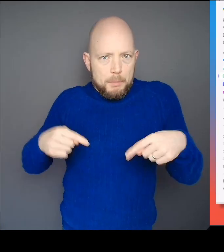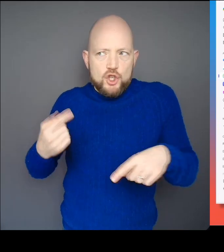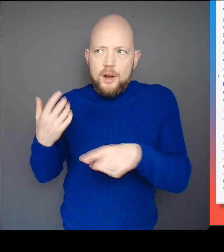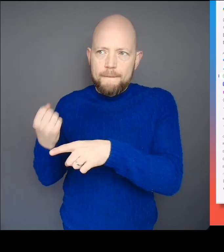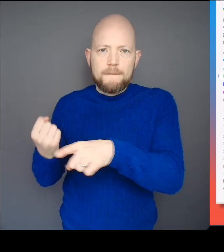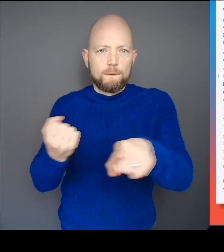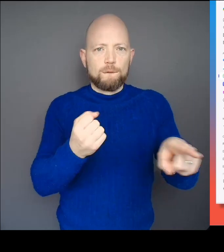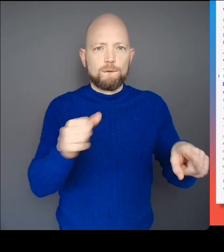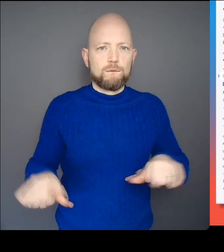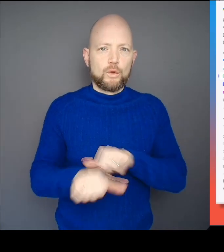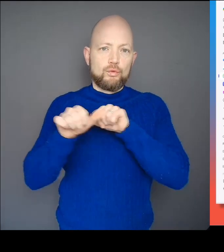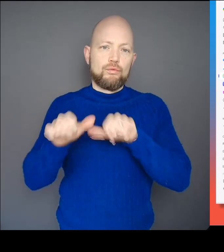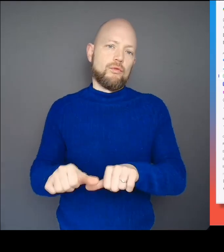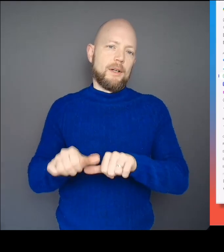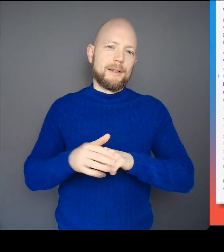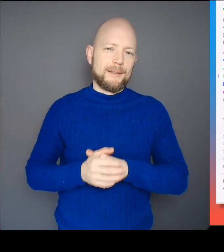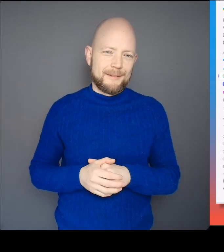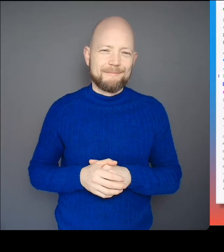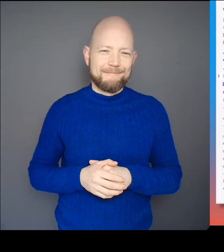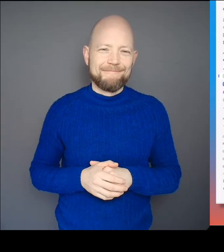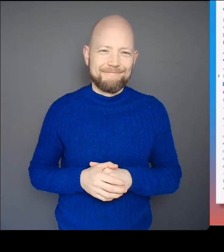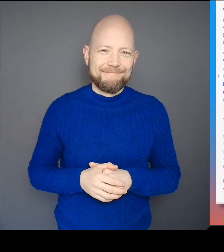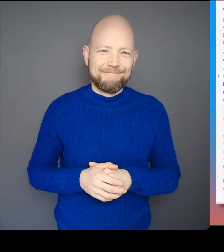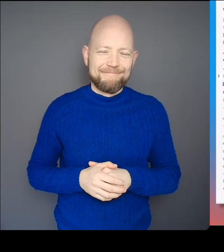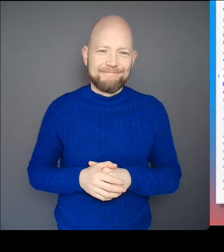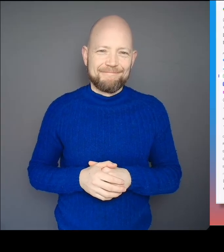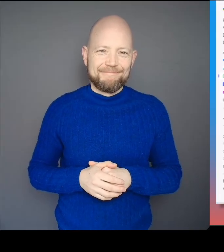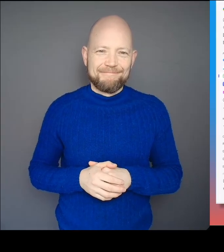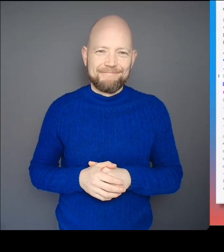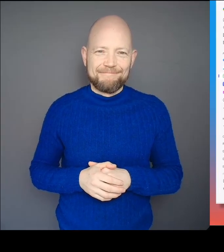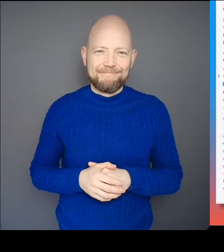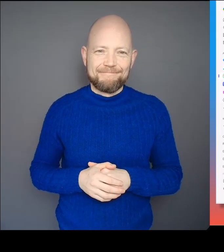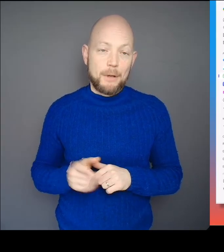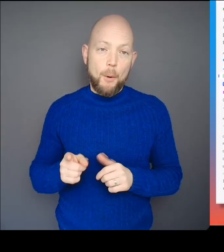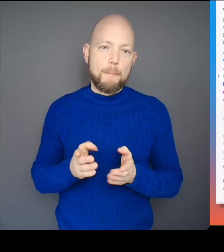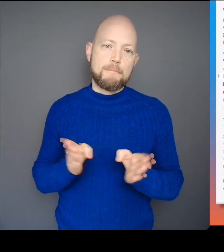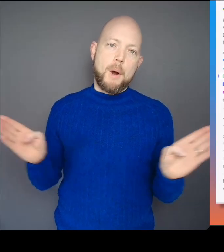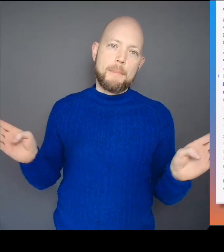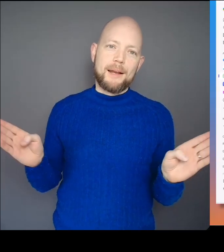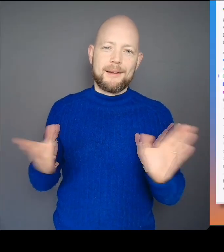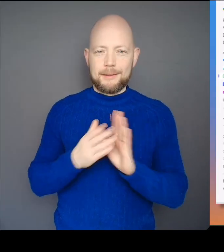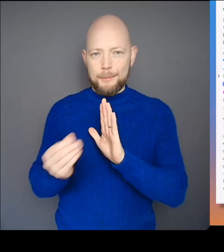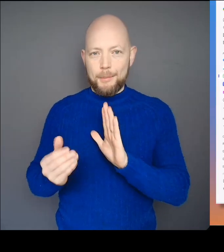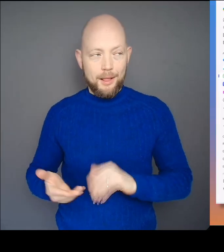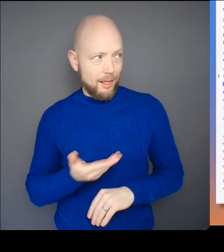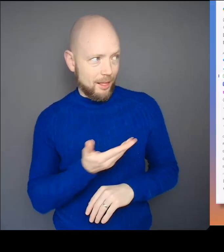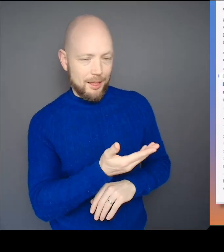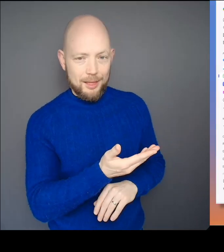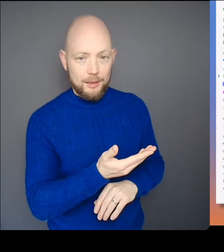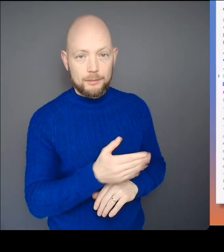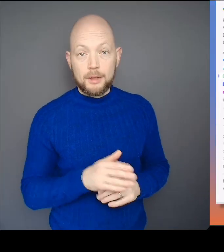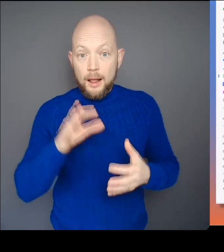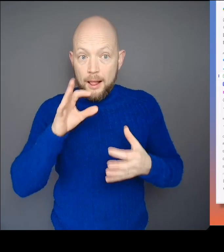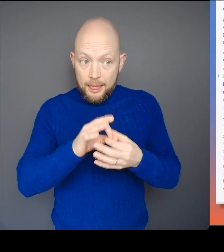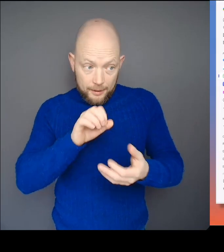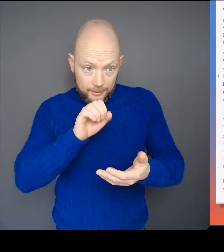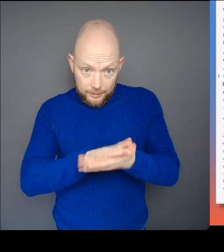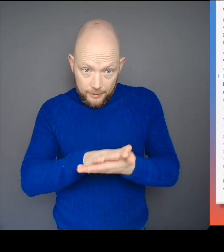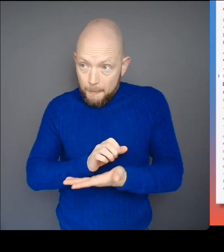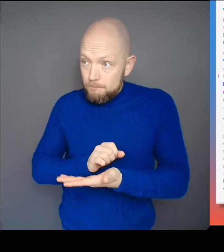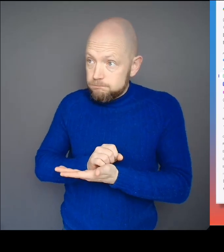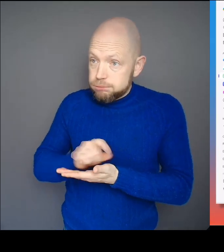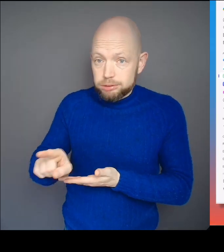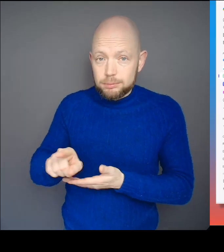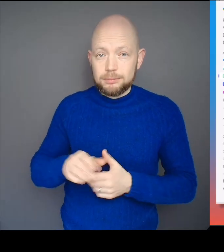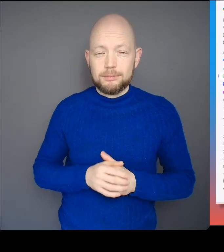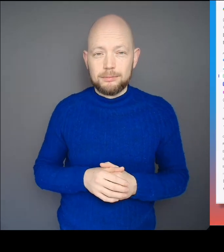the documents and things that are being shared. So this example, I'm taking it off a public SharePoint site, so that's a good use case for this kind of thing. And then we